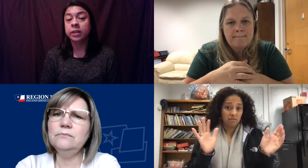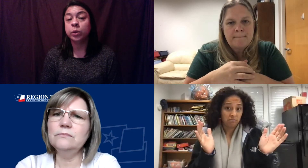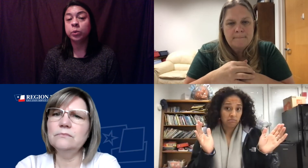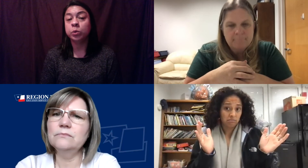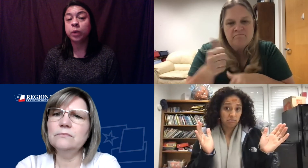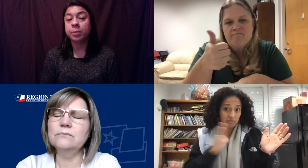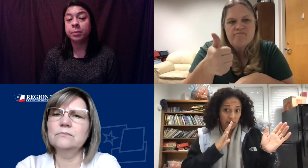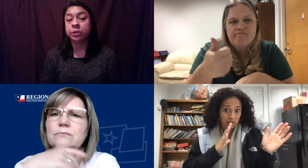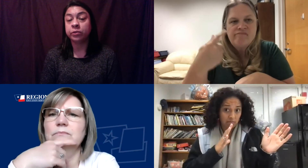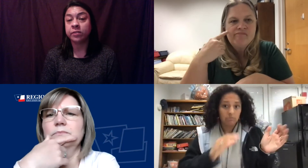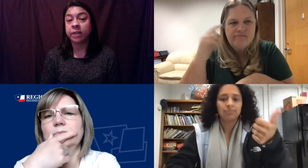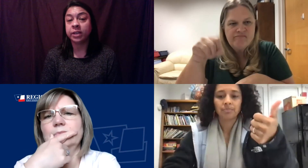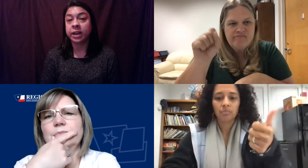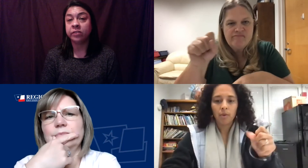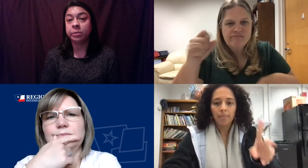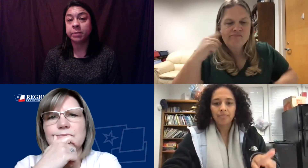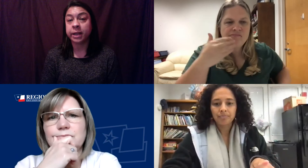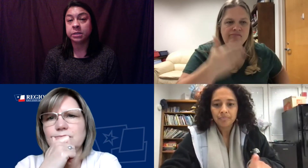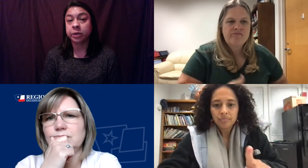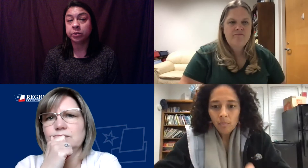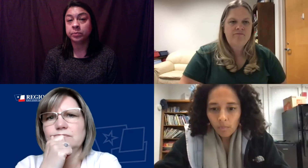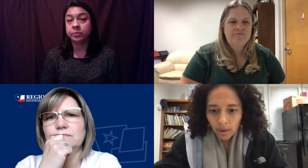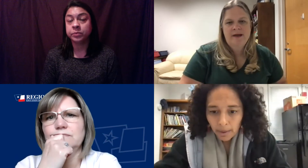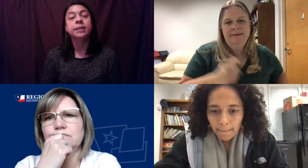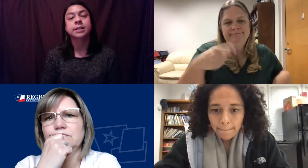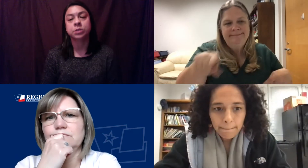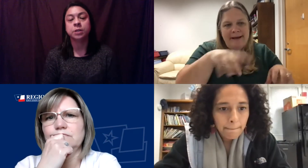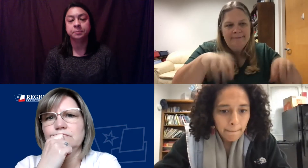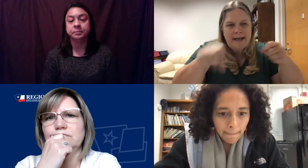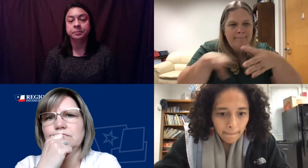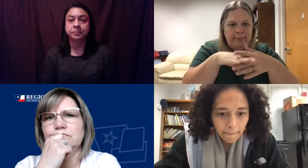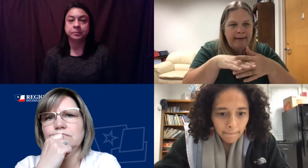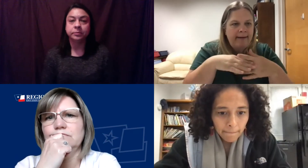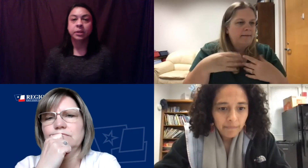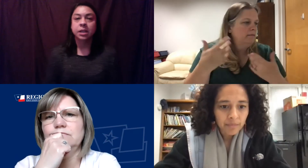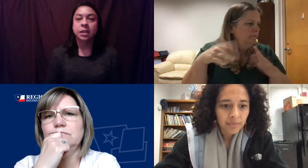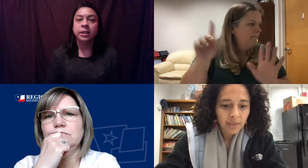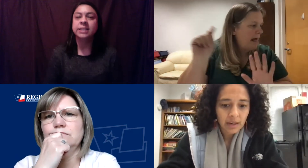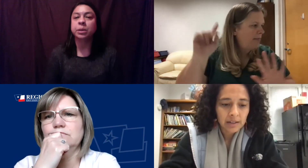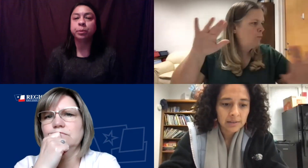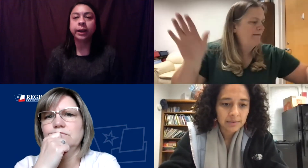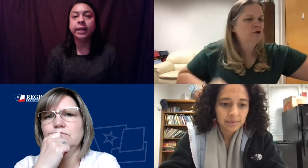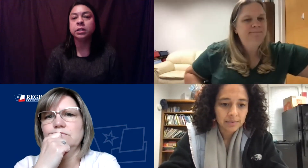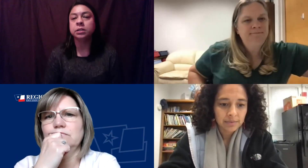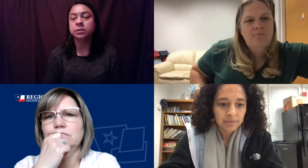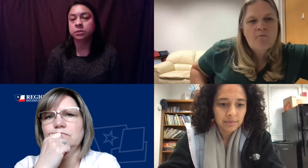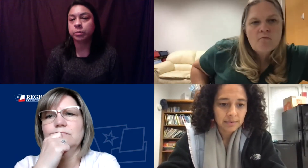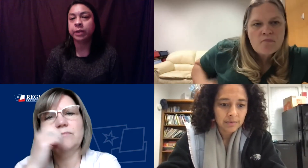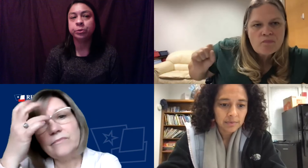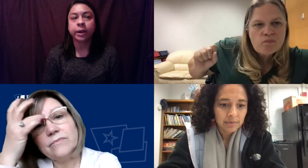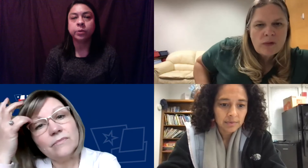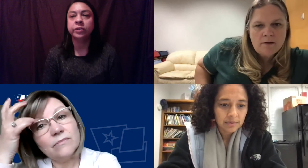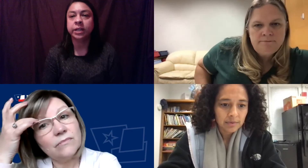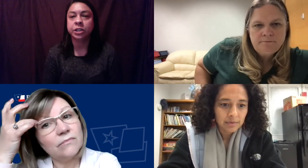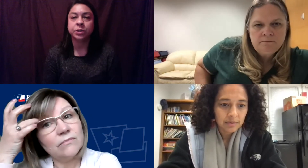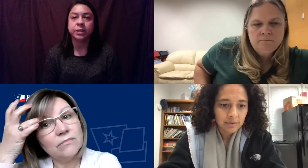And then we will wrap up at 3:45 and get everybody back into the main room. Yeah, sounds good. They can take a break, do a bathroom